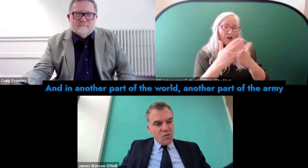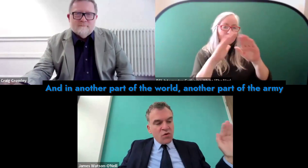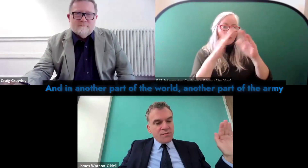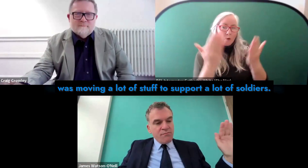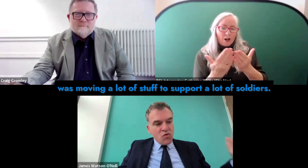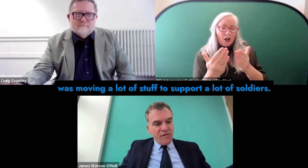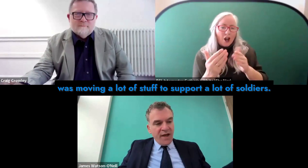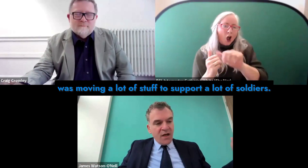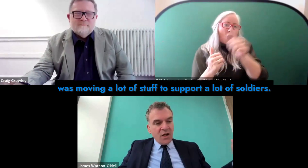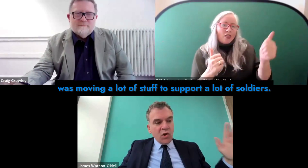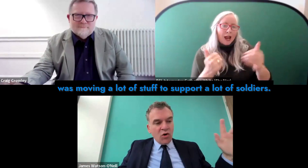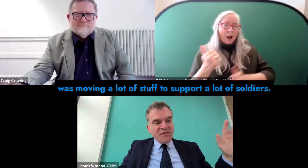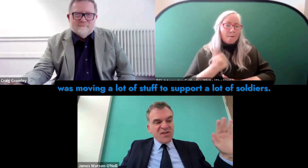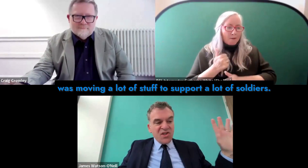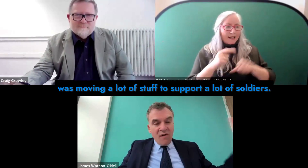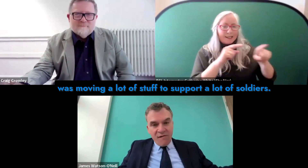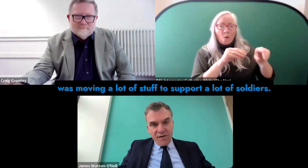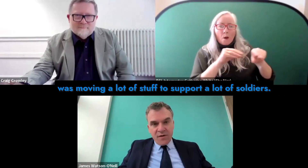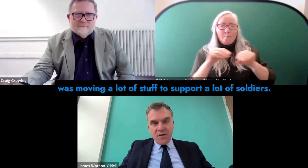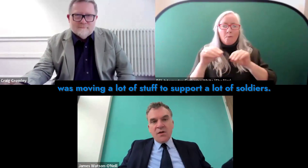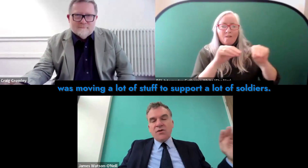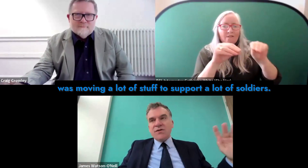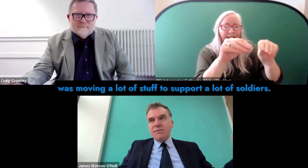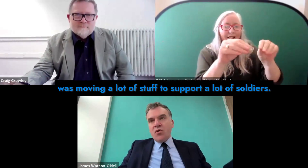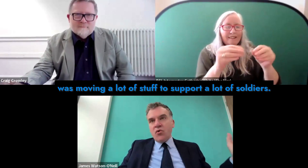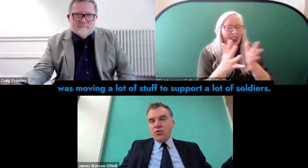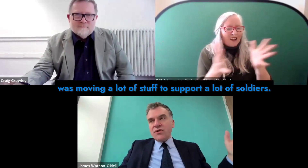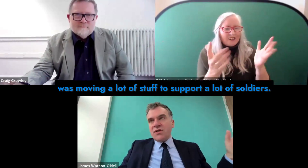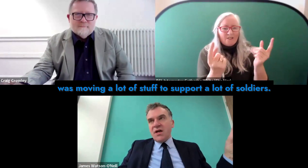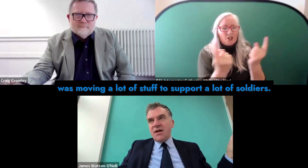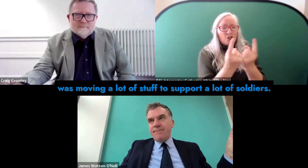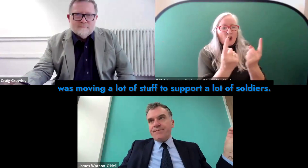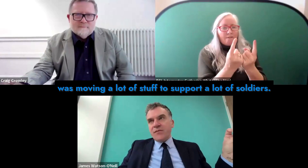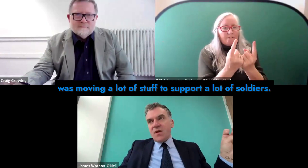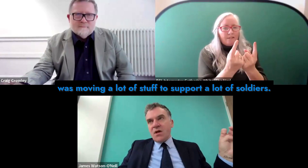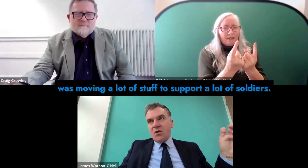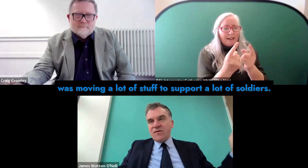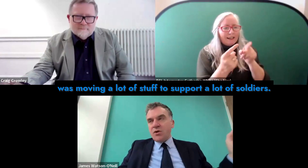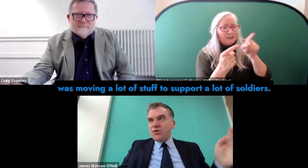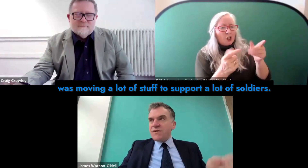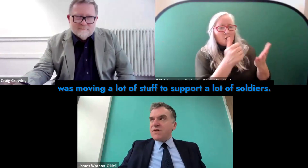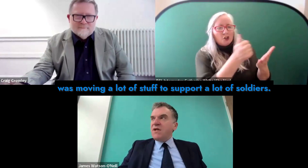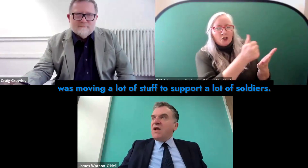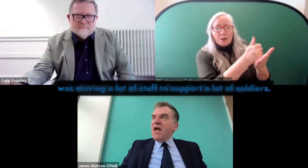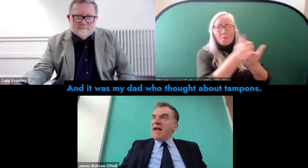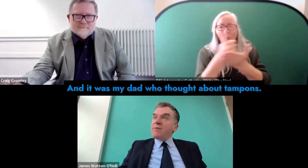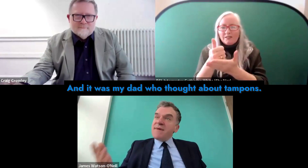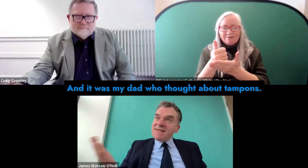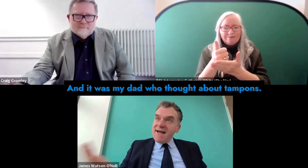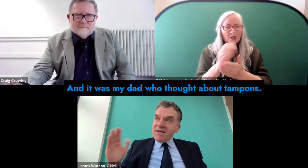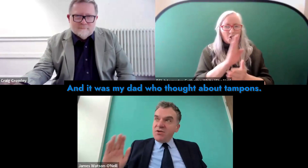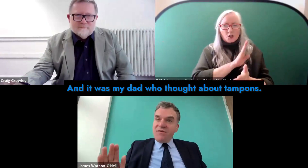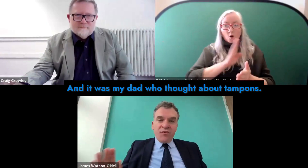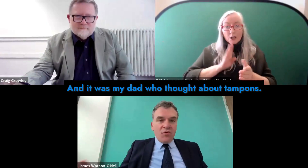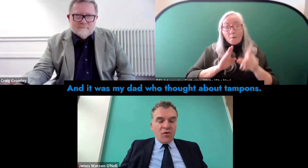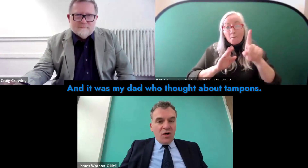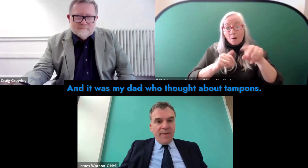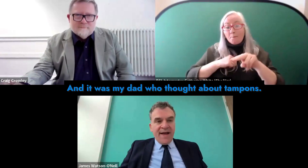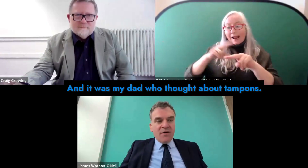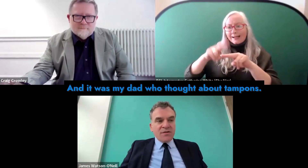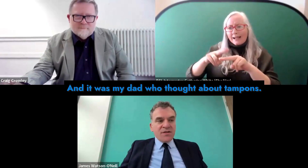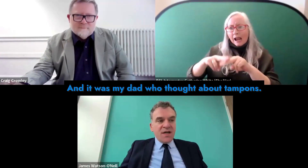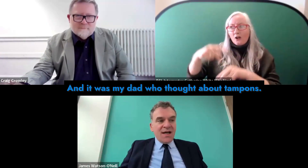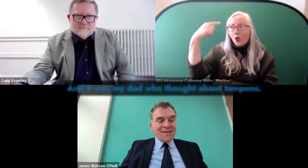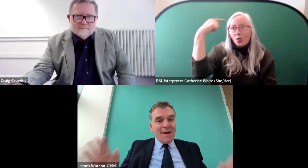of the army was moving a lot of stuff to support a lot of soldiers. And it was my dad who